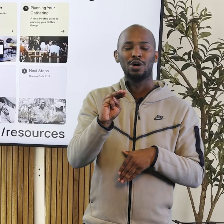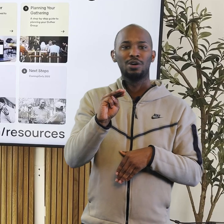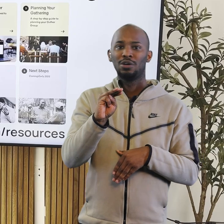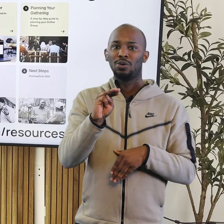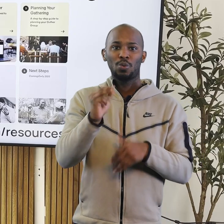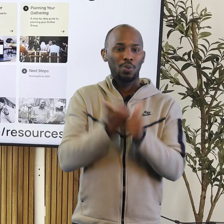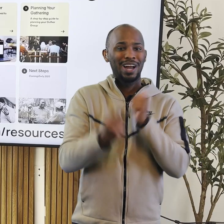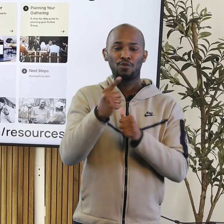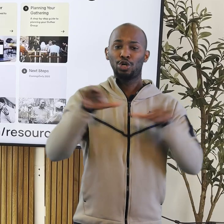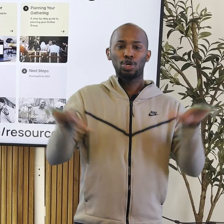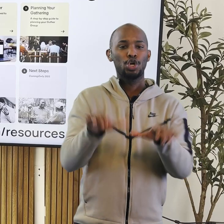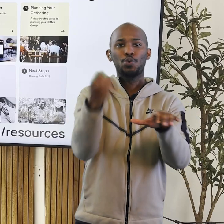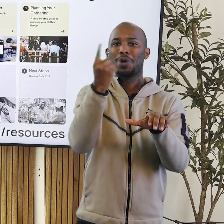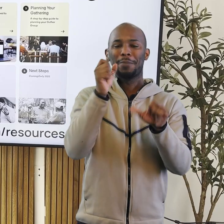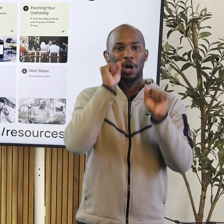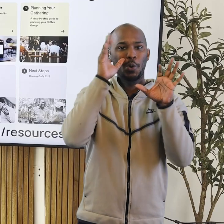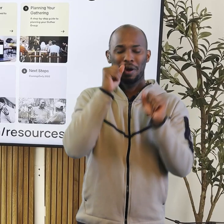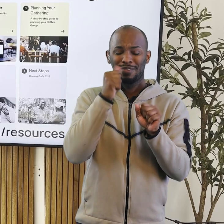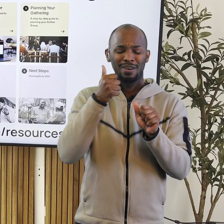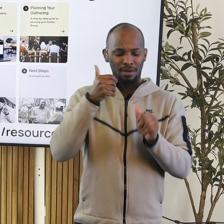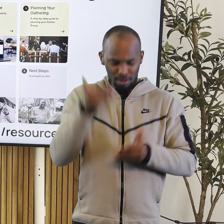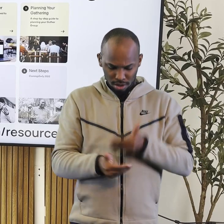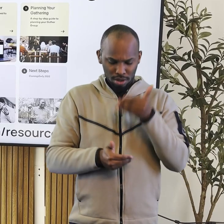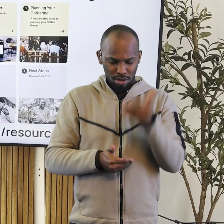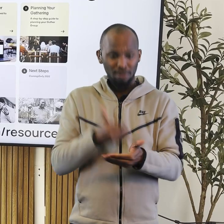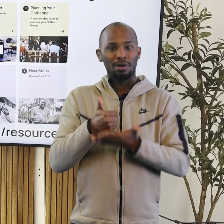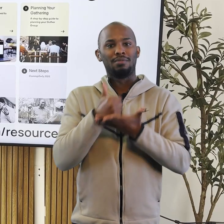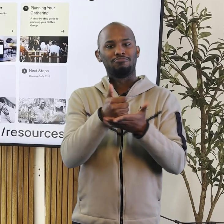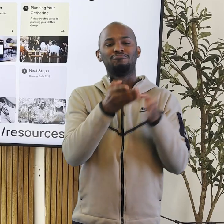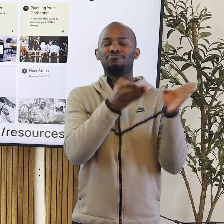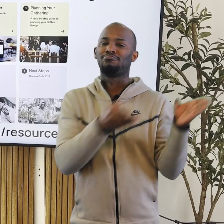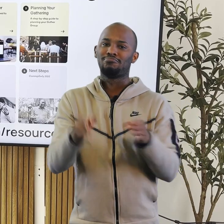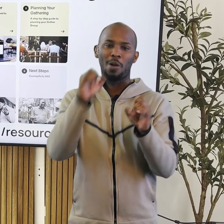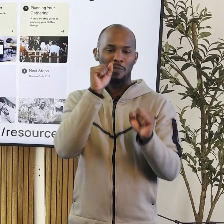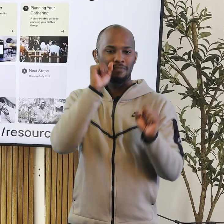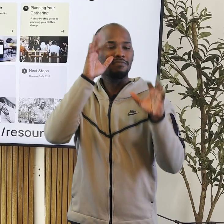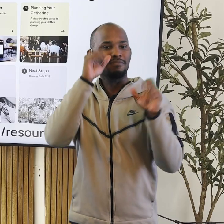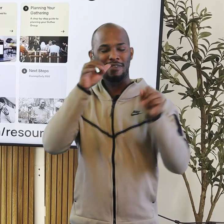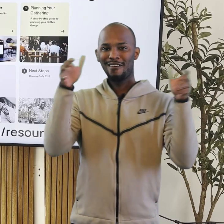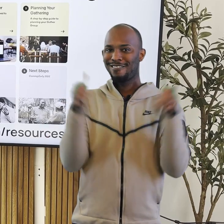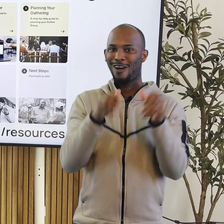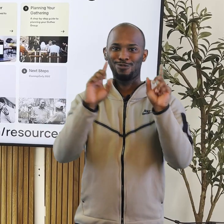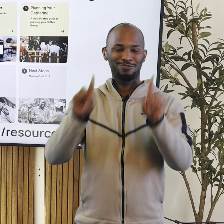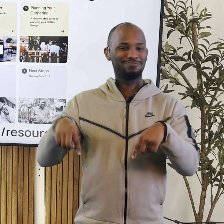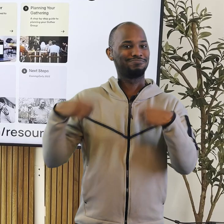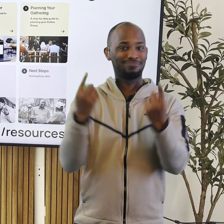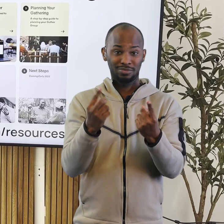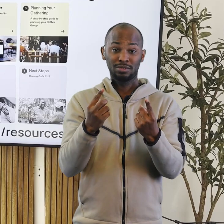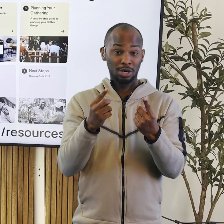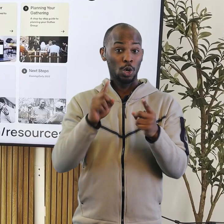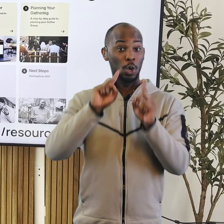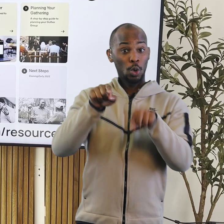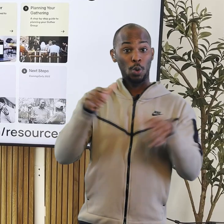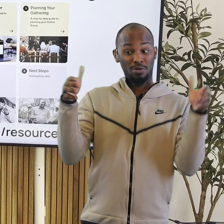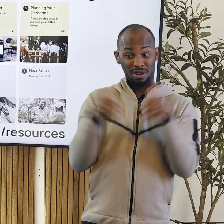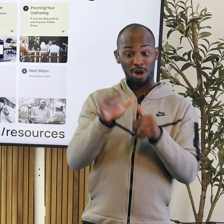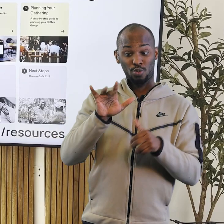you're going to do something incredible. Step by step, we are going to help you plan the most amazing Gather group ever. Go